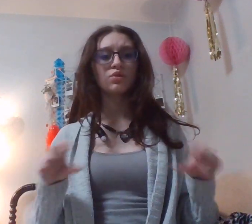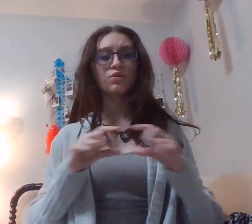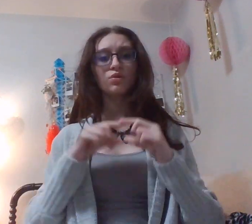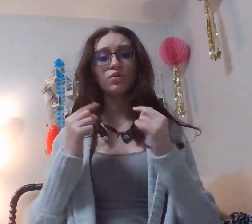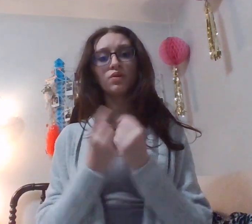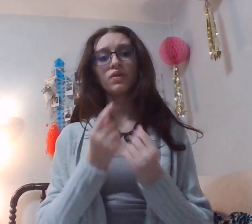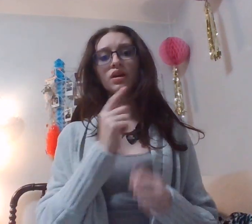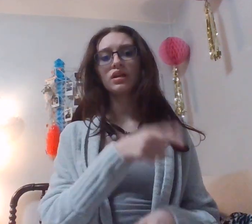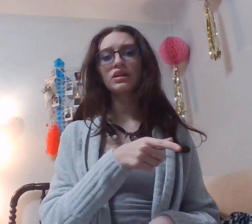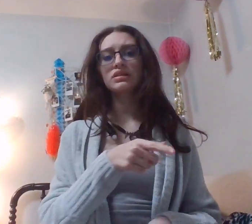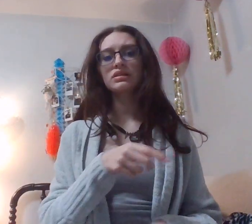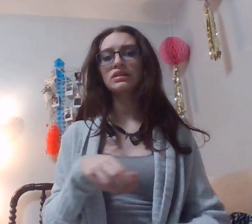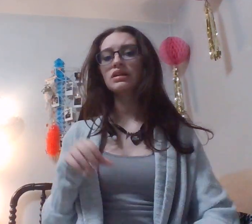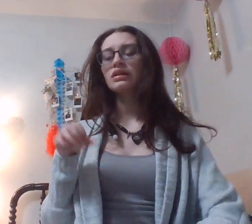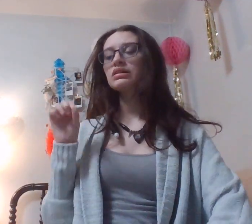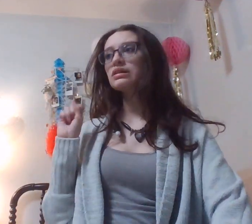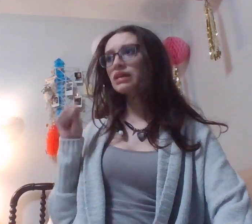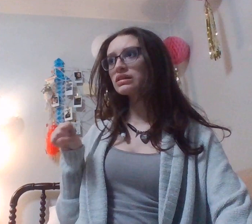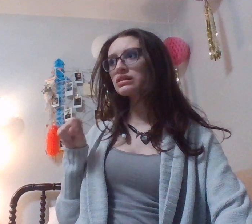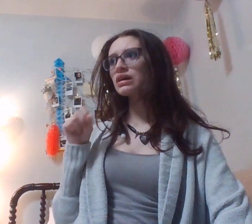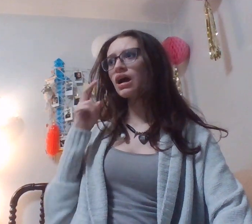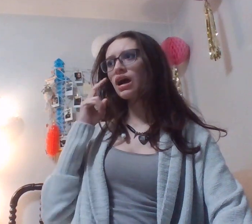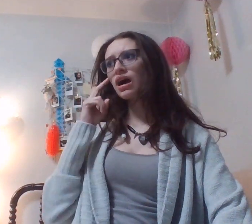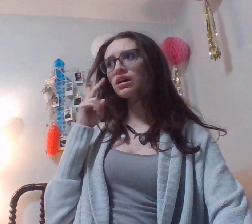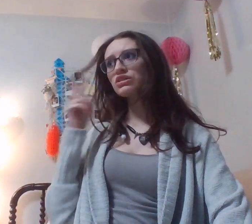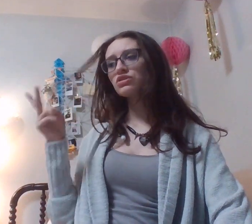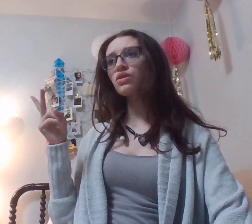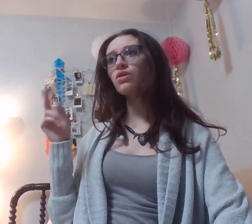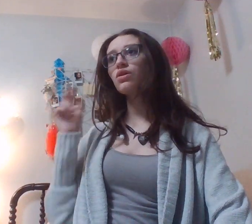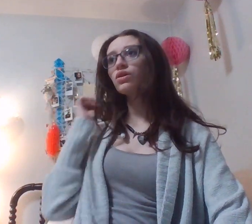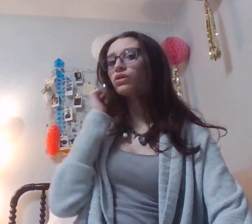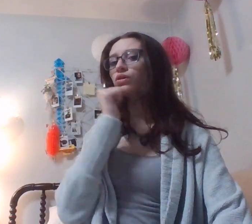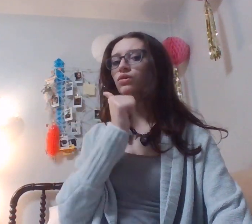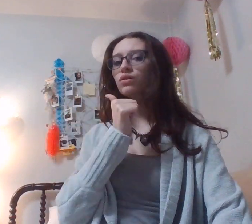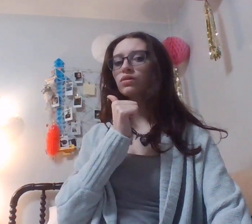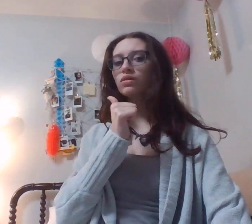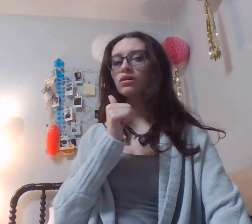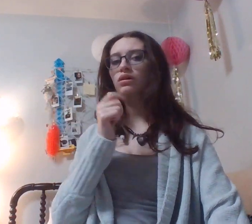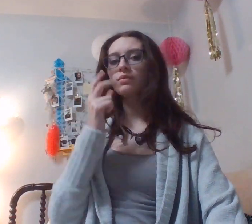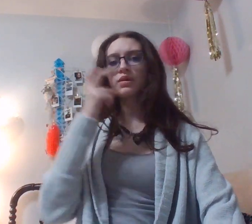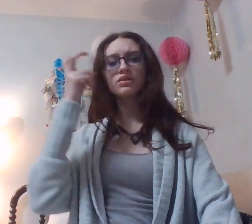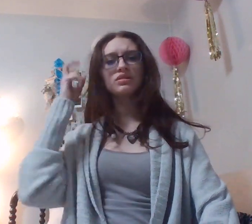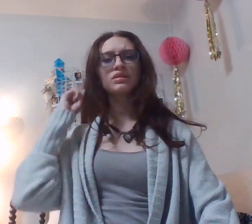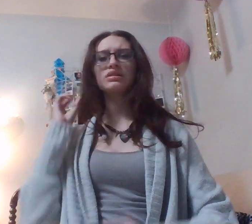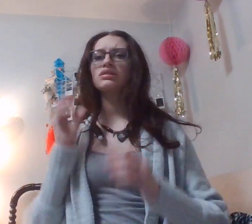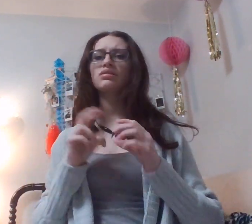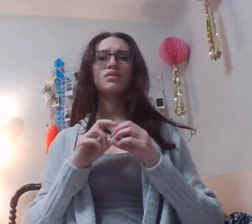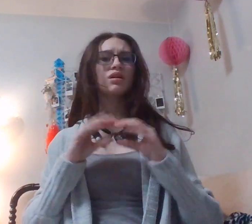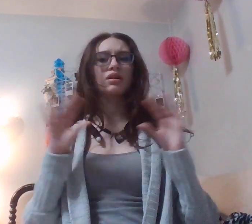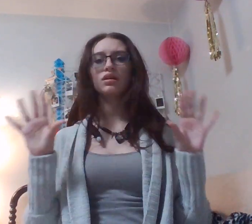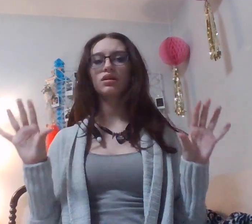store. They said, yes, she's been here, but their memory wasn't clear. Was it